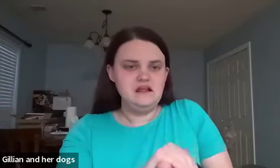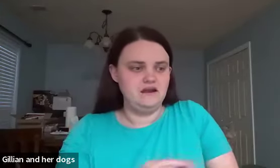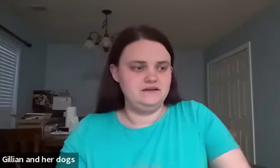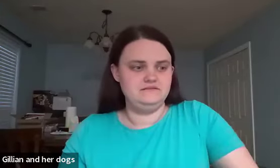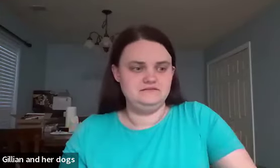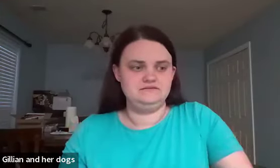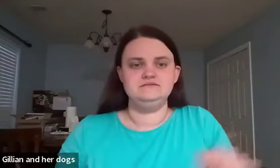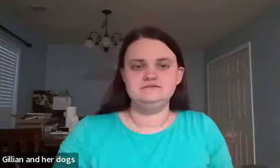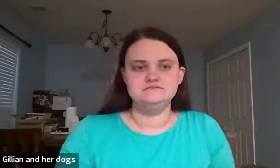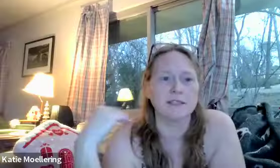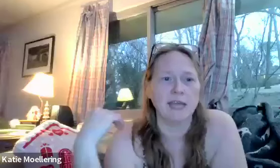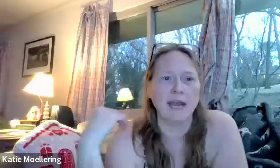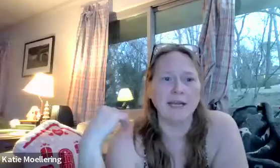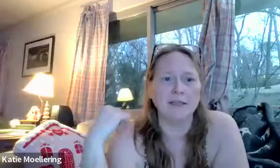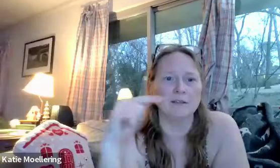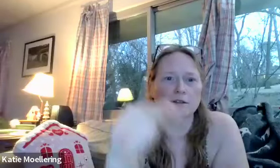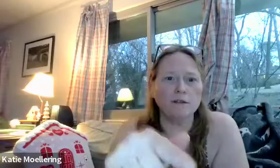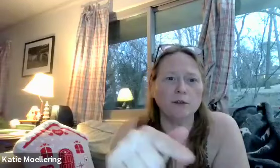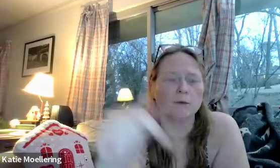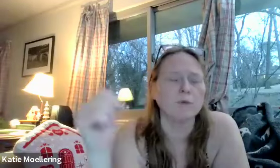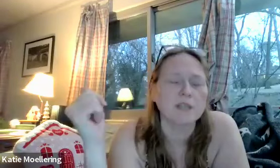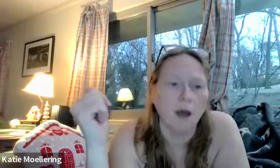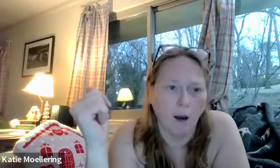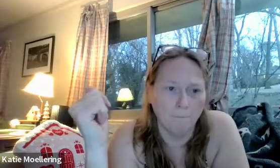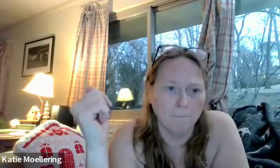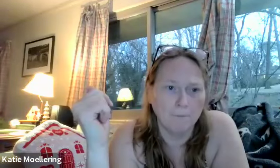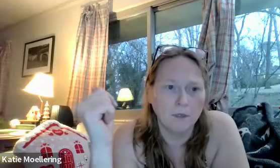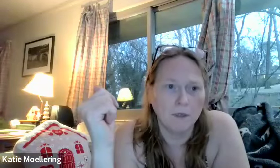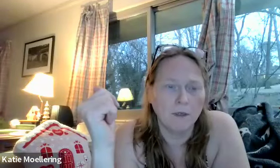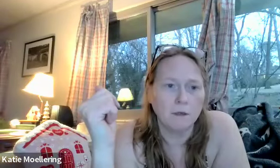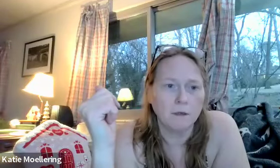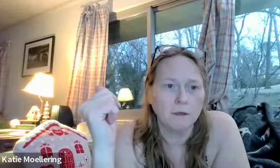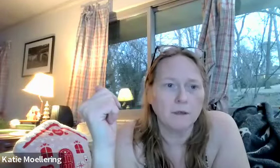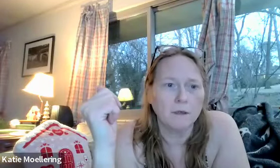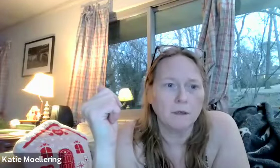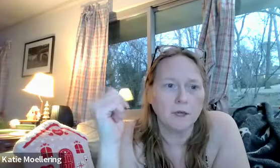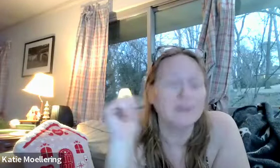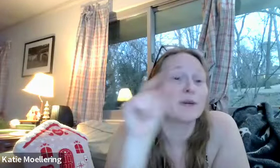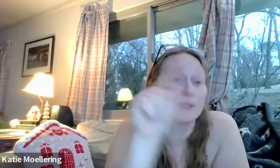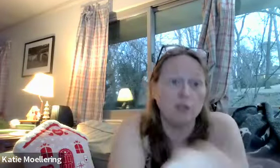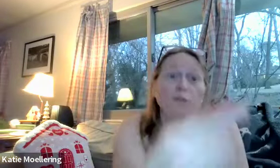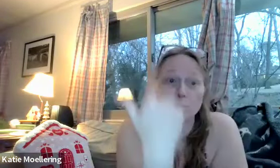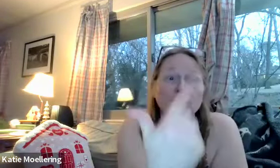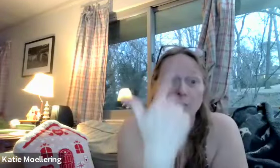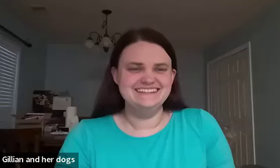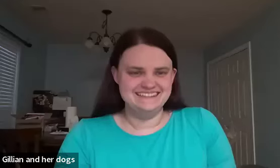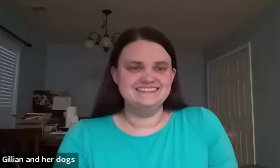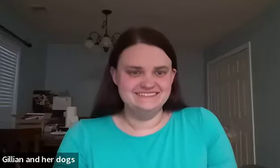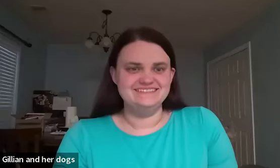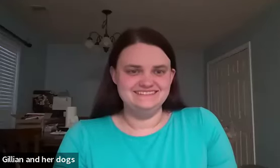And then I could say what's calm? Okay, so you come